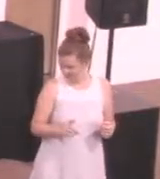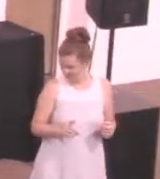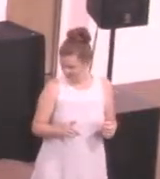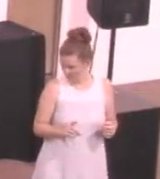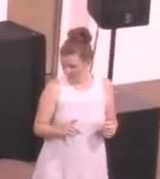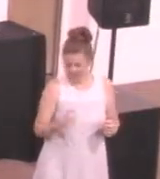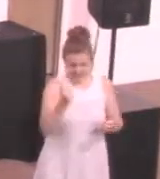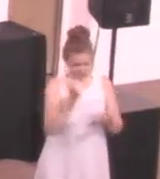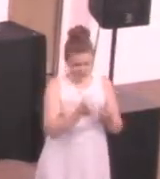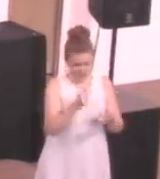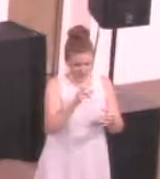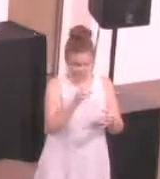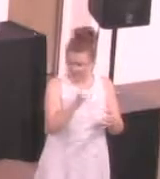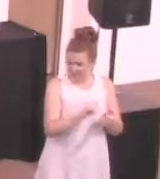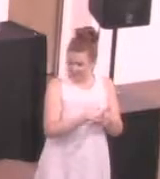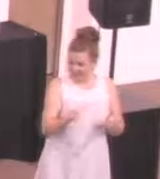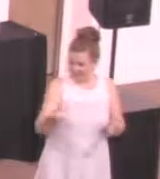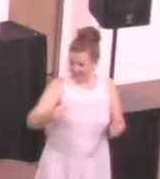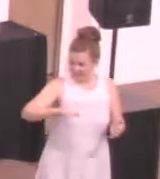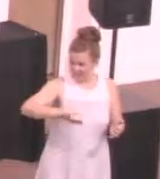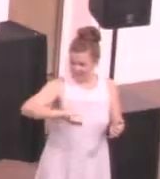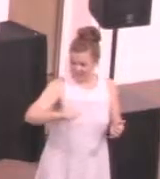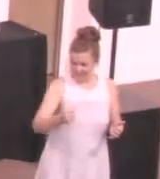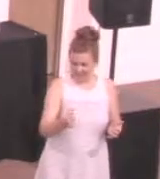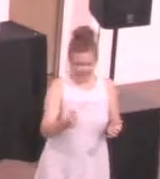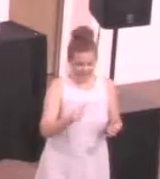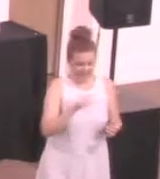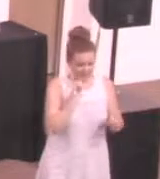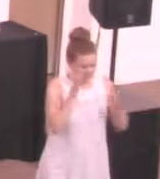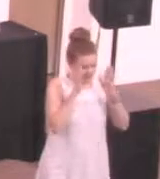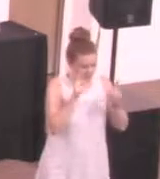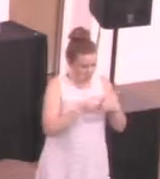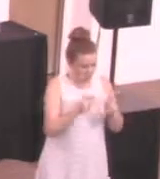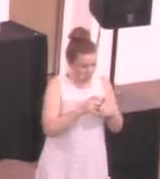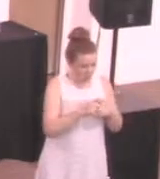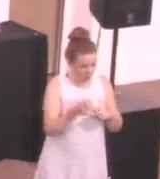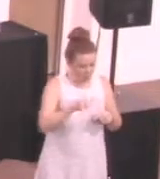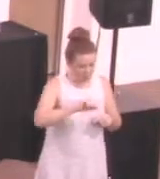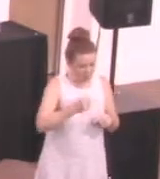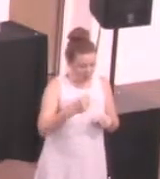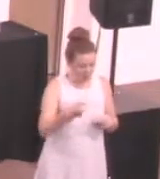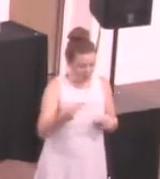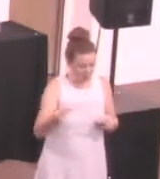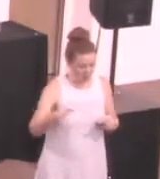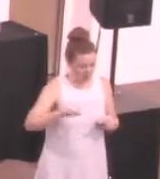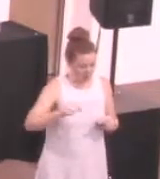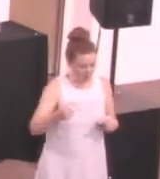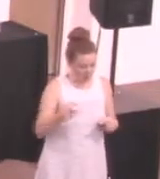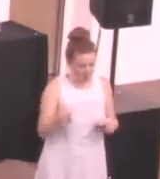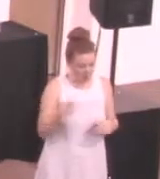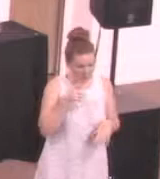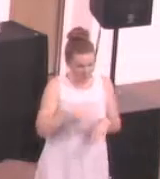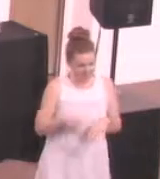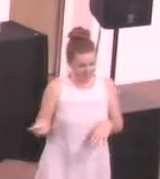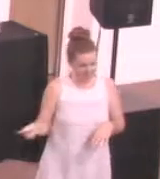So every time you did this, they didn't hear a word you said. They were too busy trying to figure out where the word was.